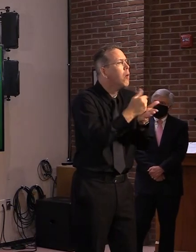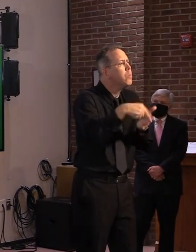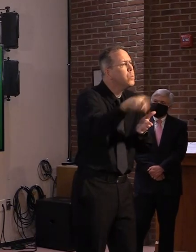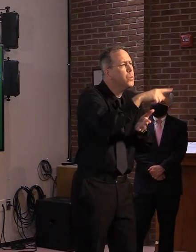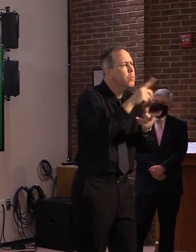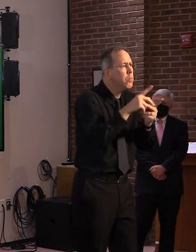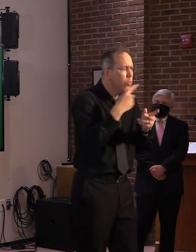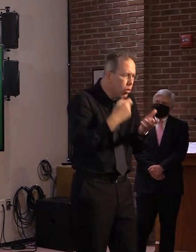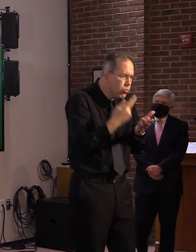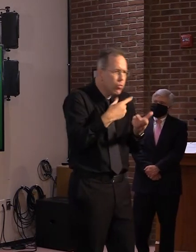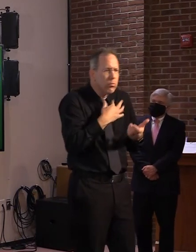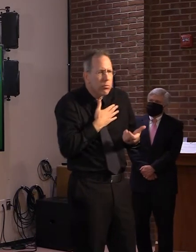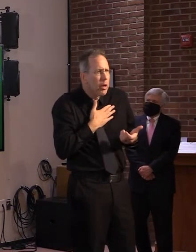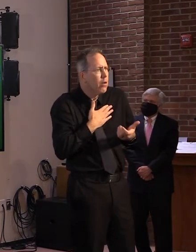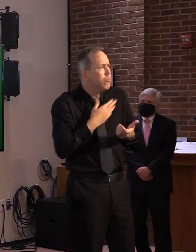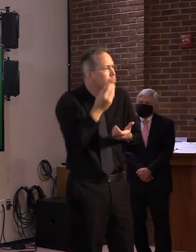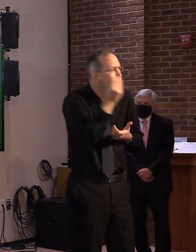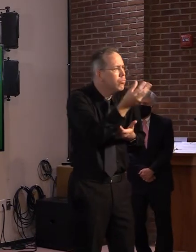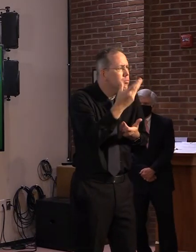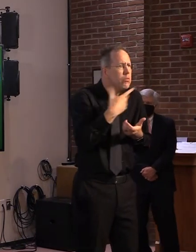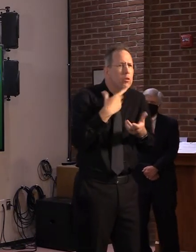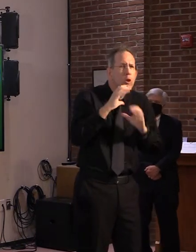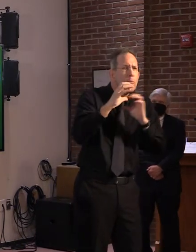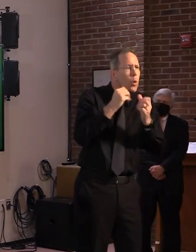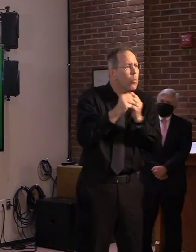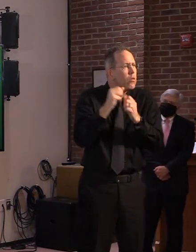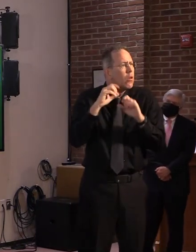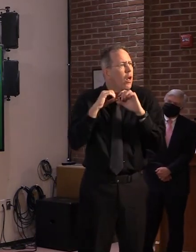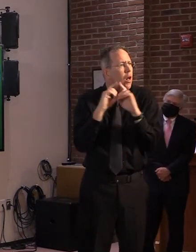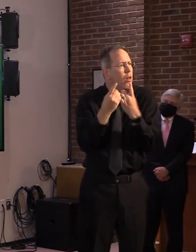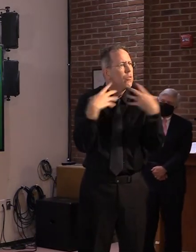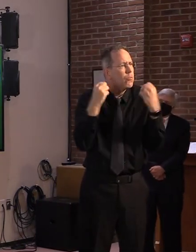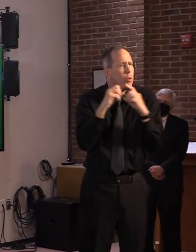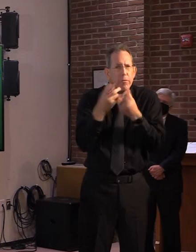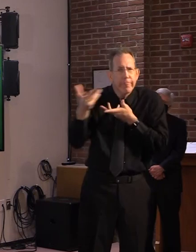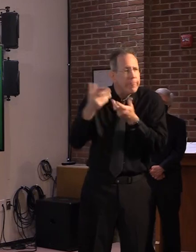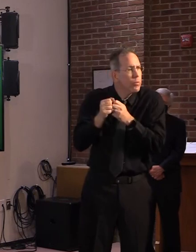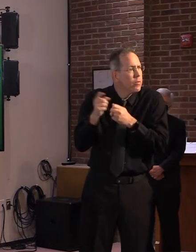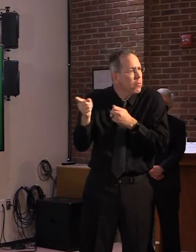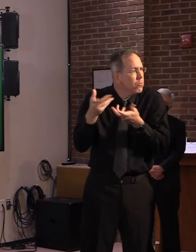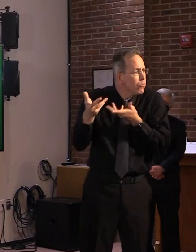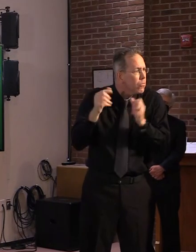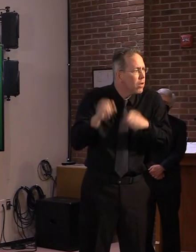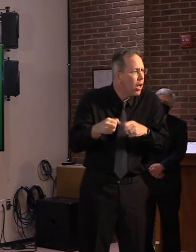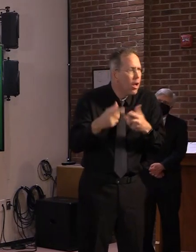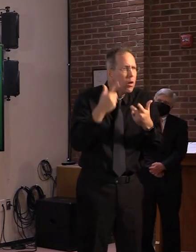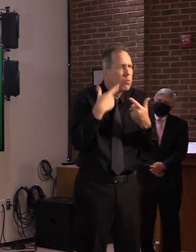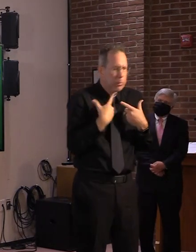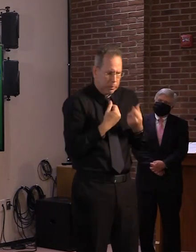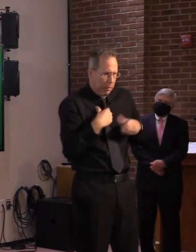way, daily if desired, with the health department about their condition. So.